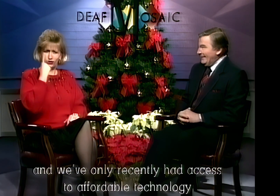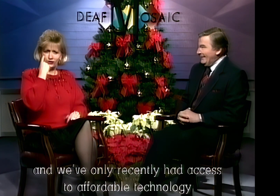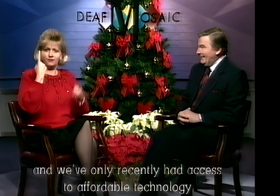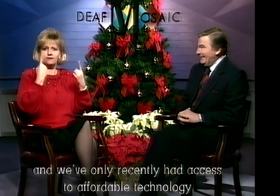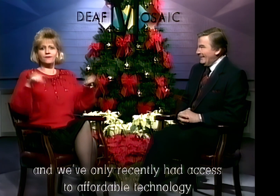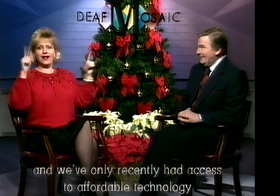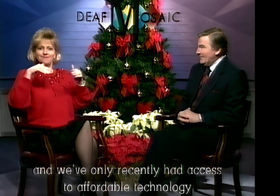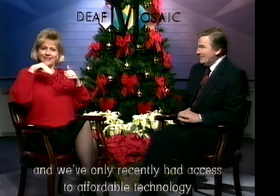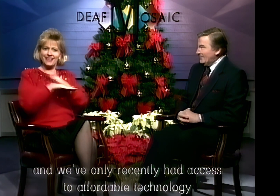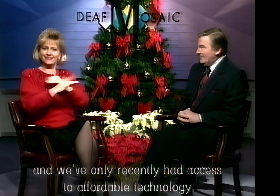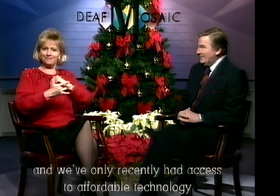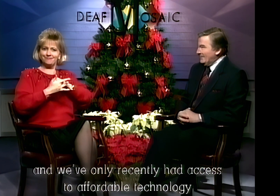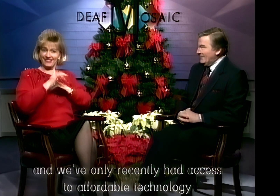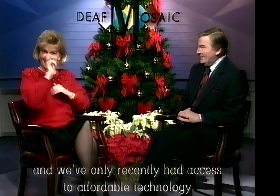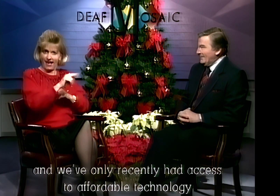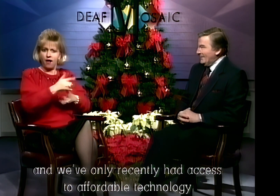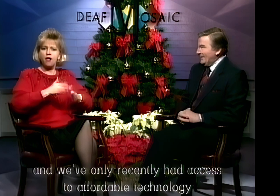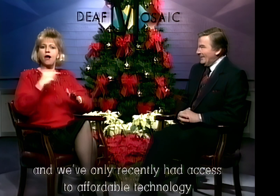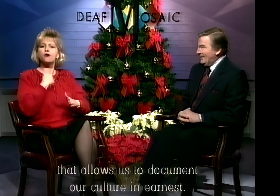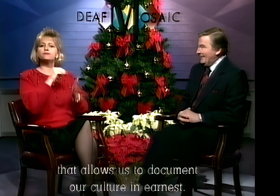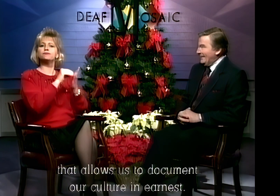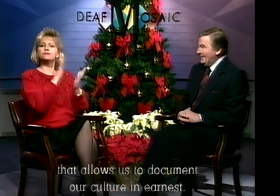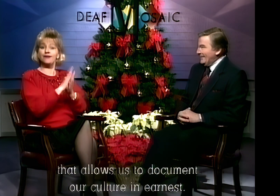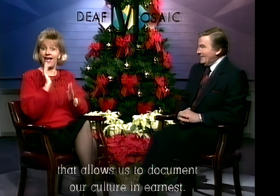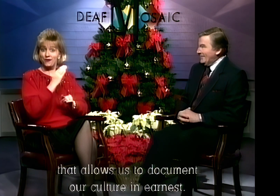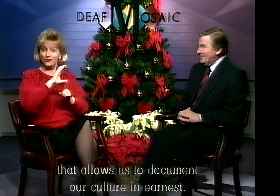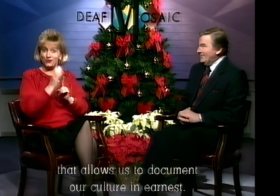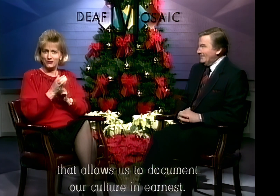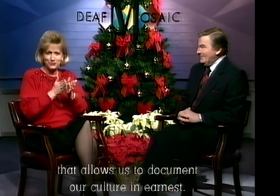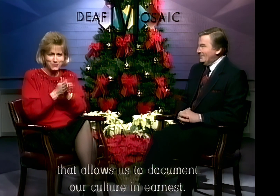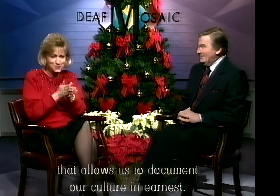had access to affordable technology that allows us to document our culture in earnest.